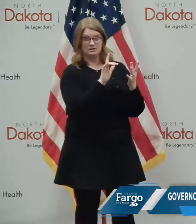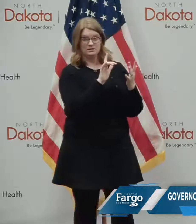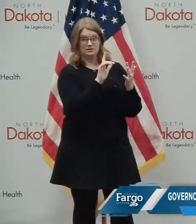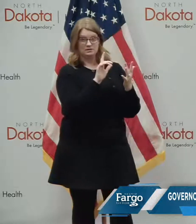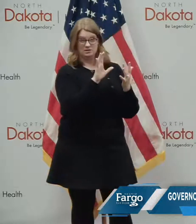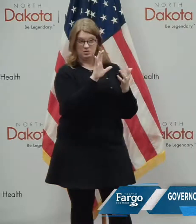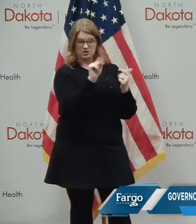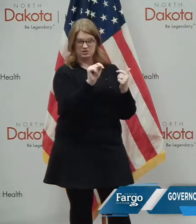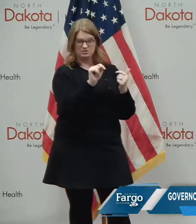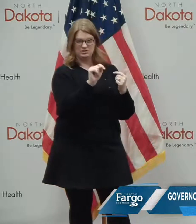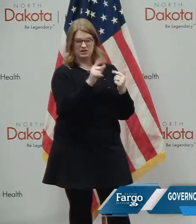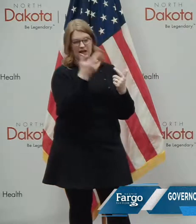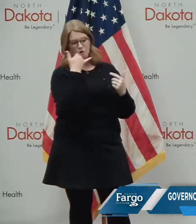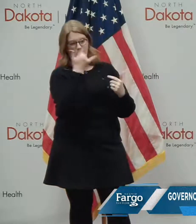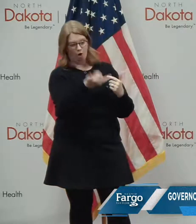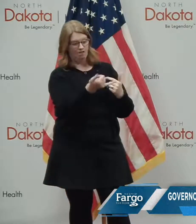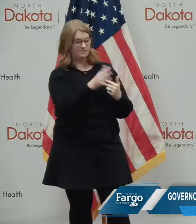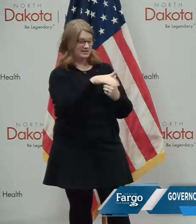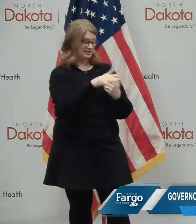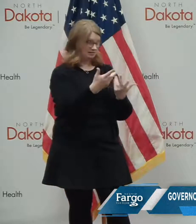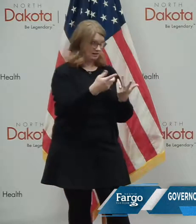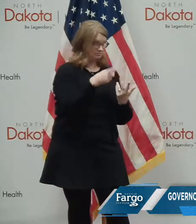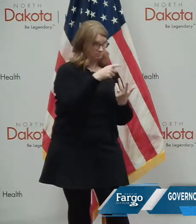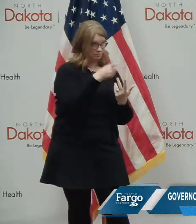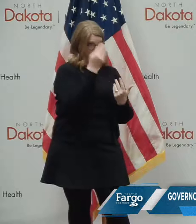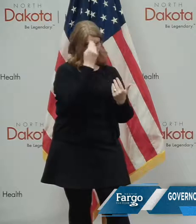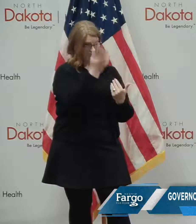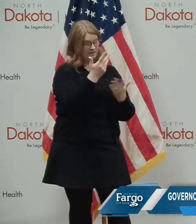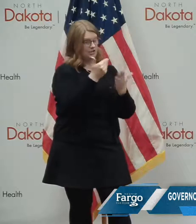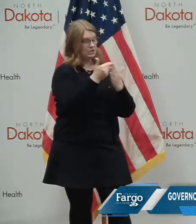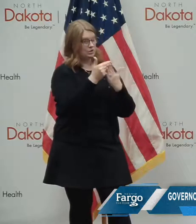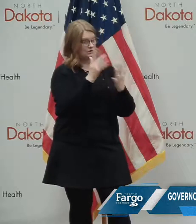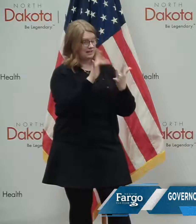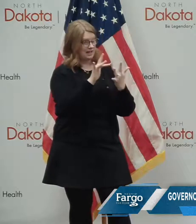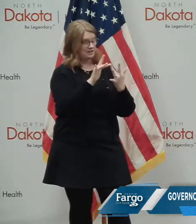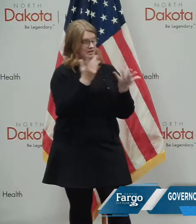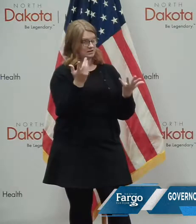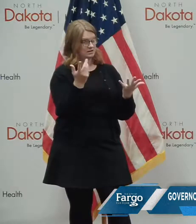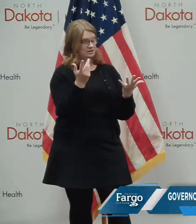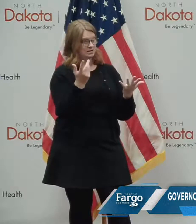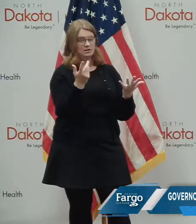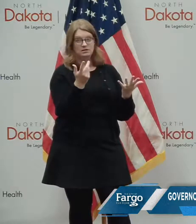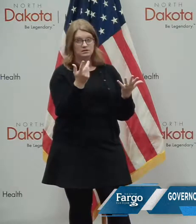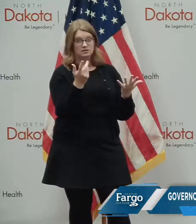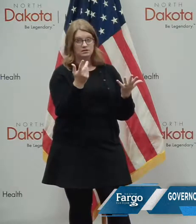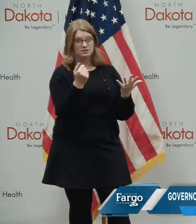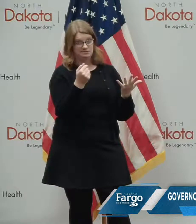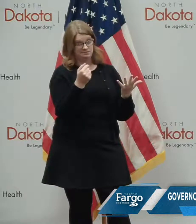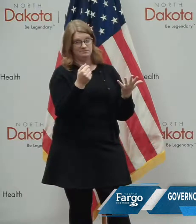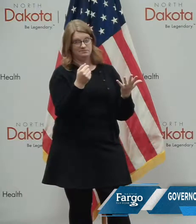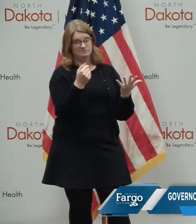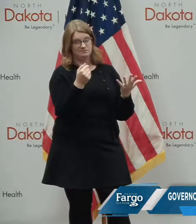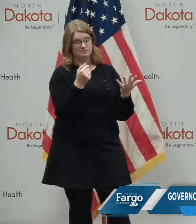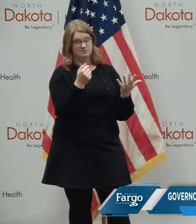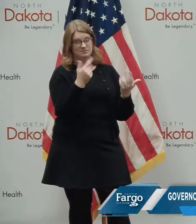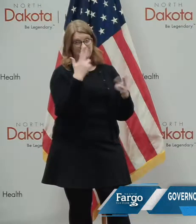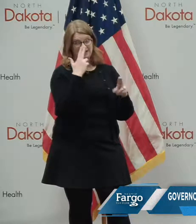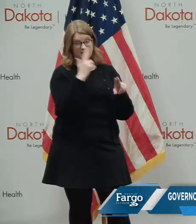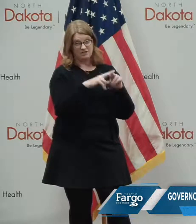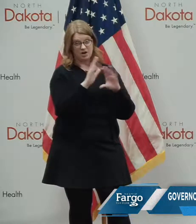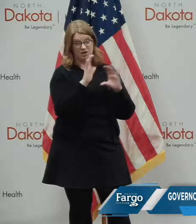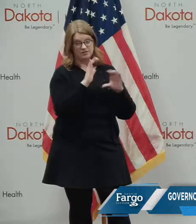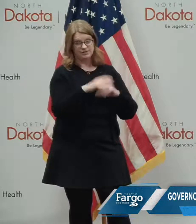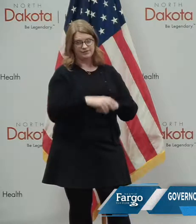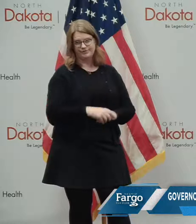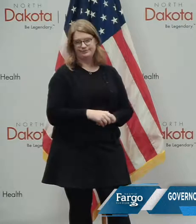find out and to tell people, hey, you've been notified as a close contact. Those were not probably fun conversations. And I